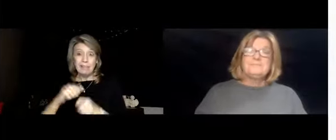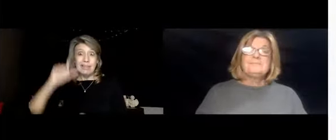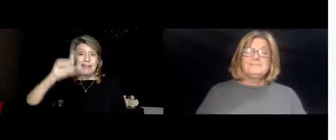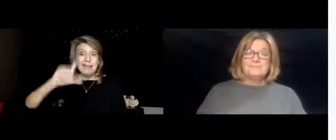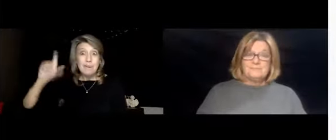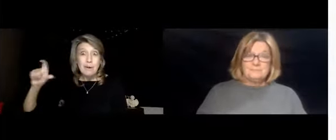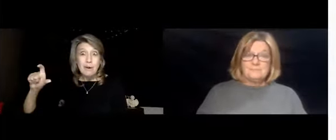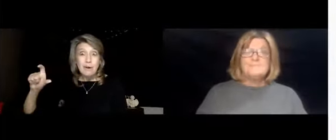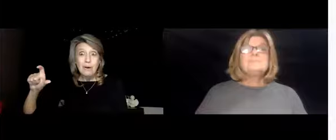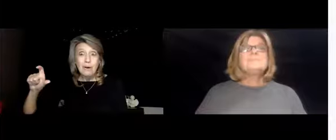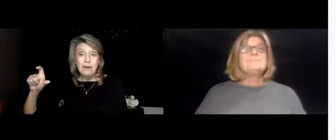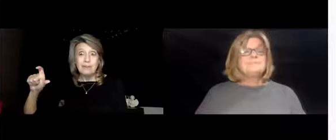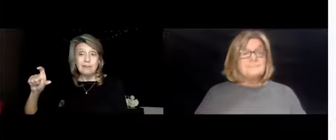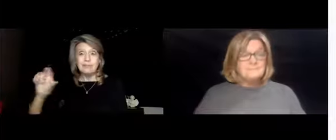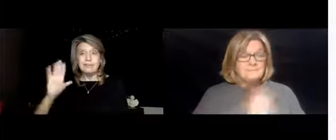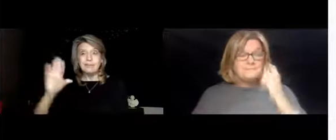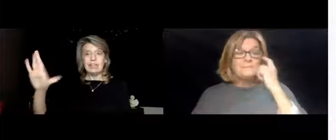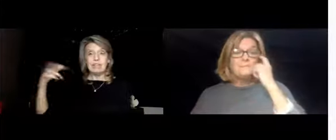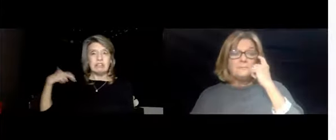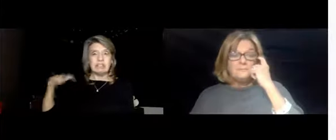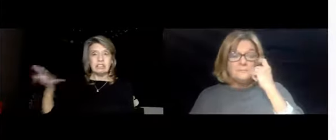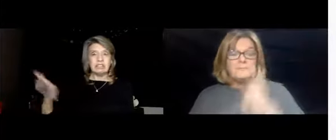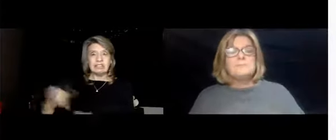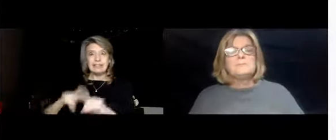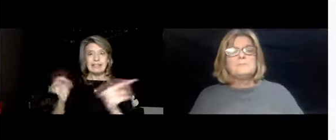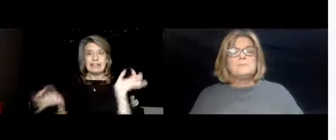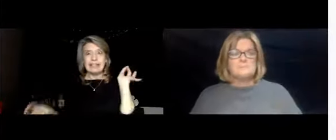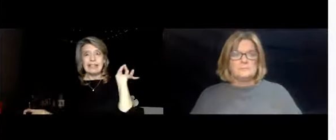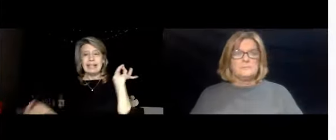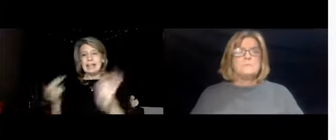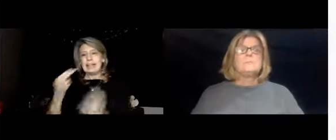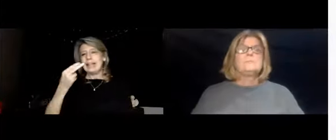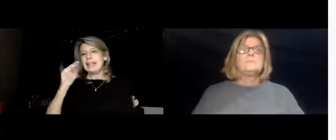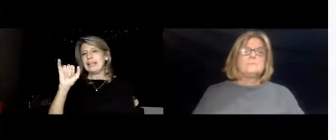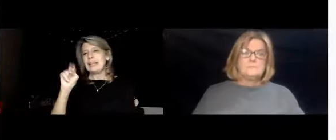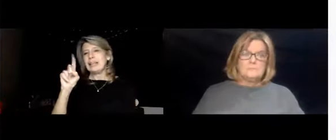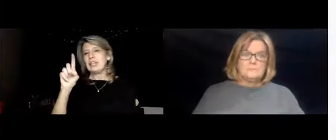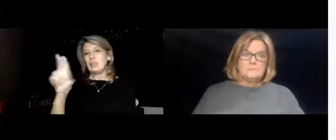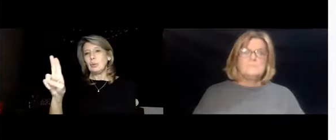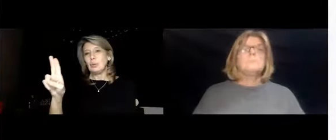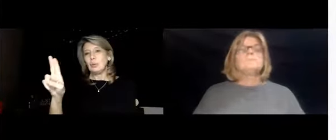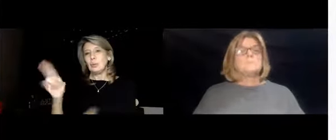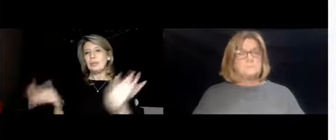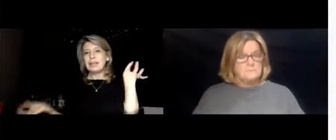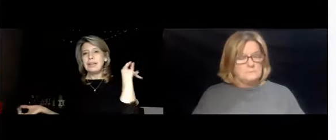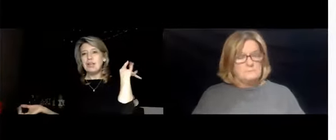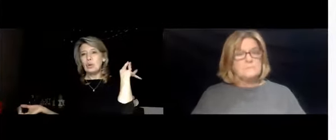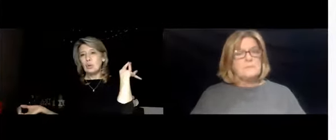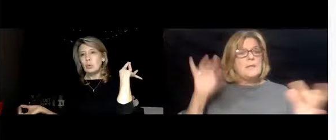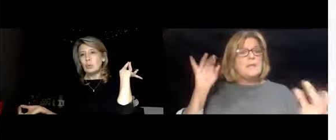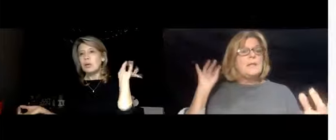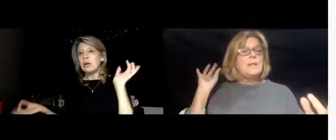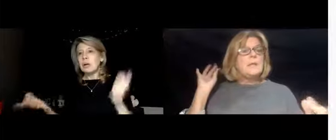Yeah, it's happened to me in Nepal with doing Nepal interpreting. Their religion is